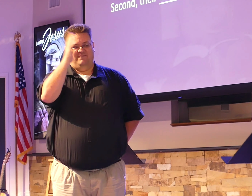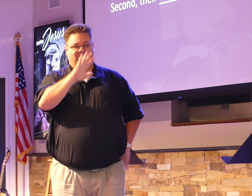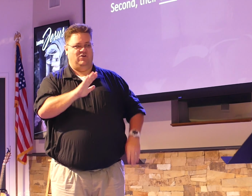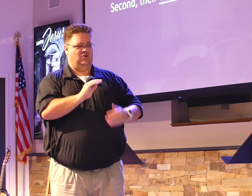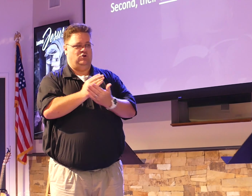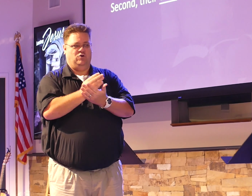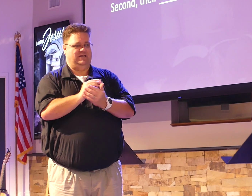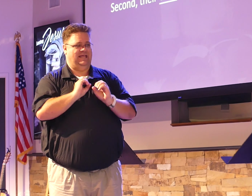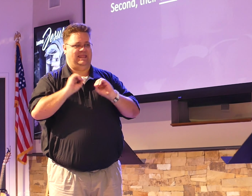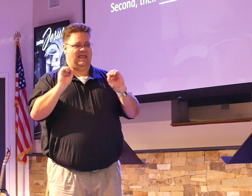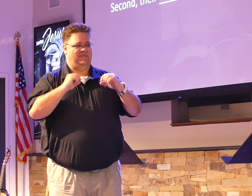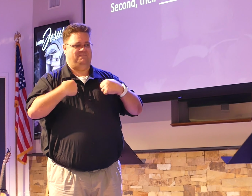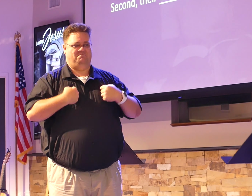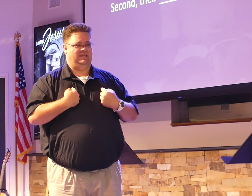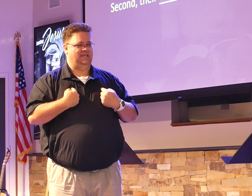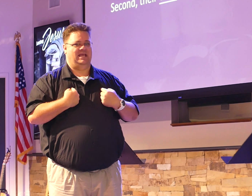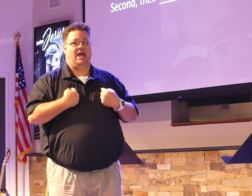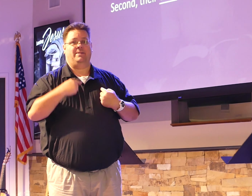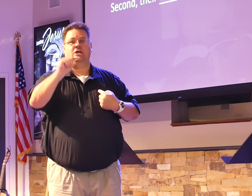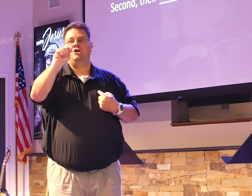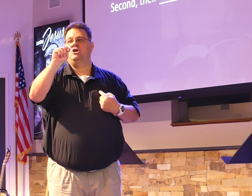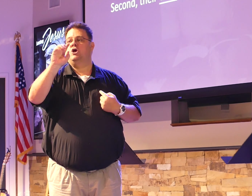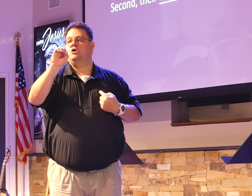a dish of any sort. I made toast. She said, that didn't count.